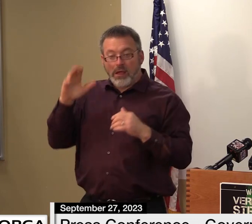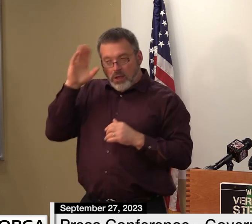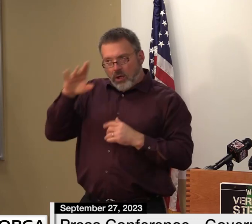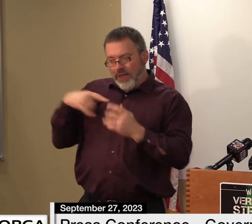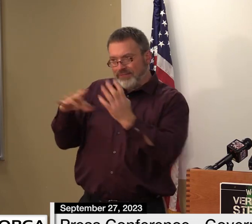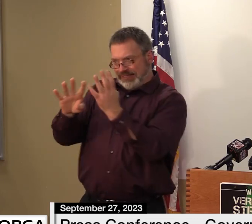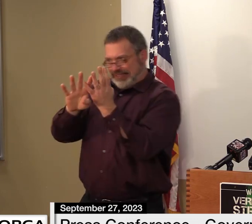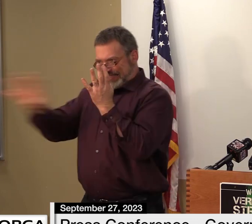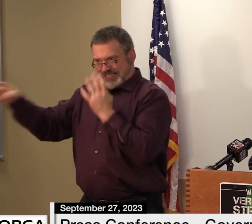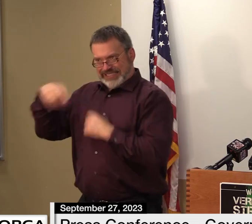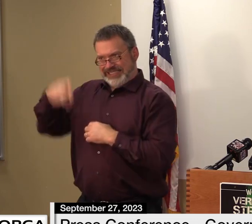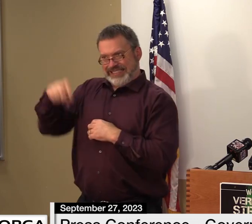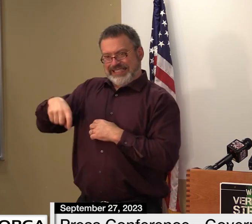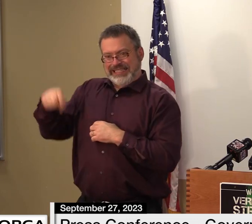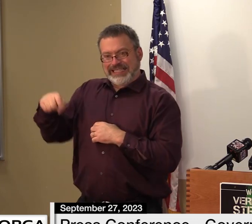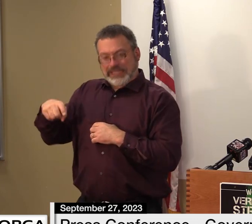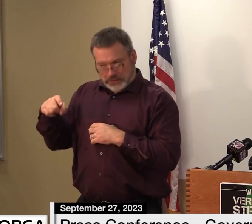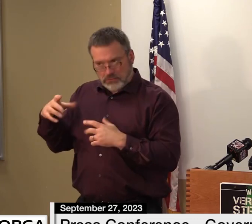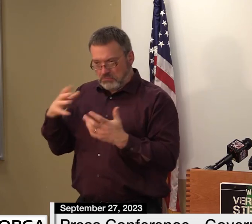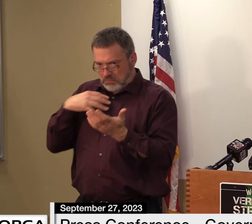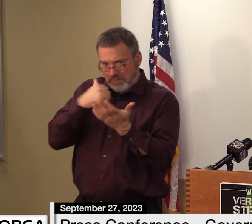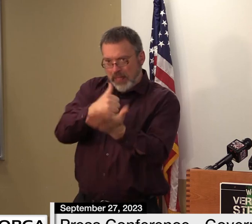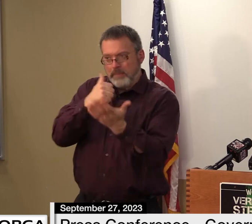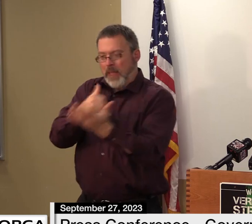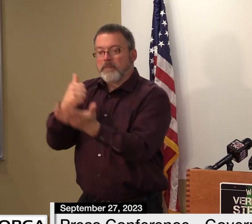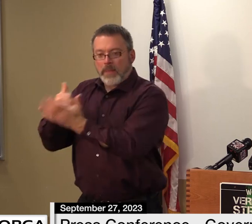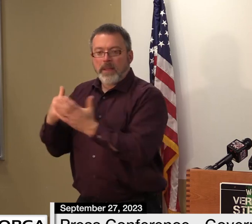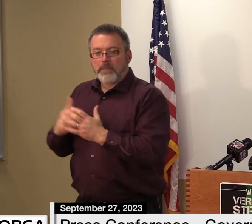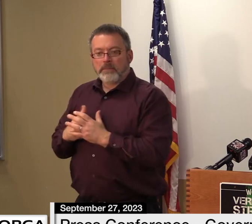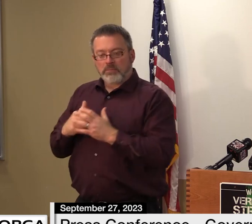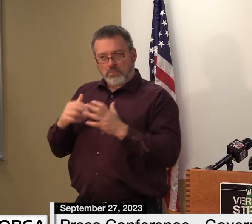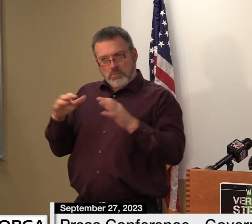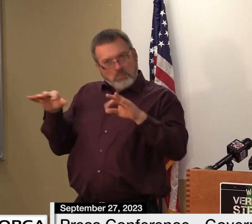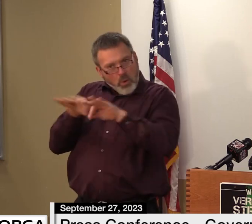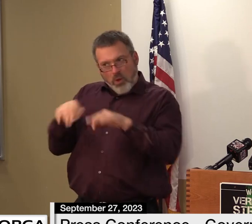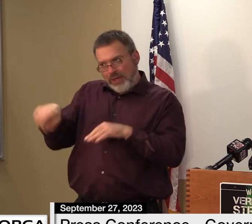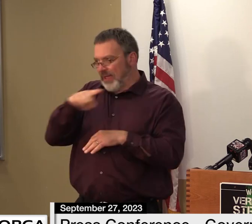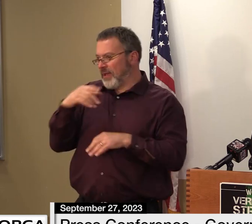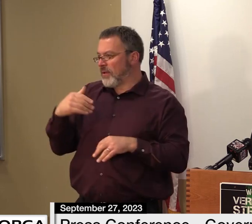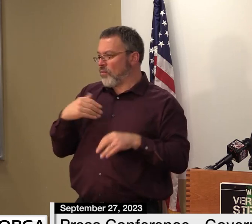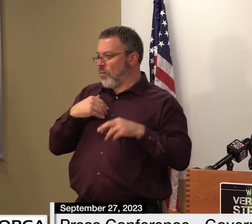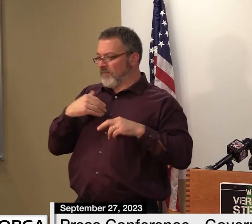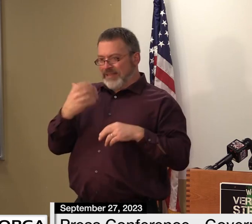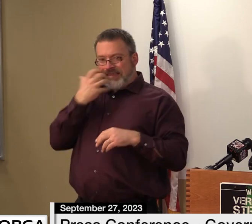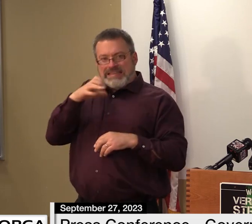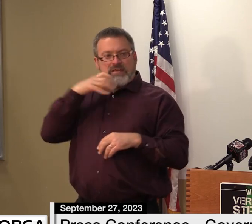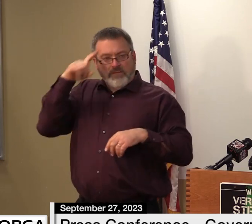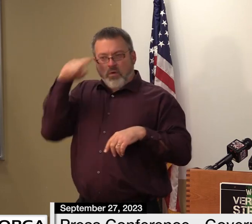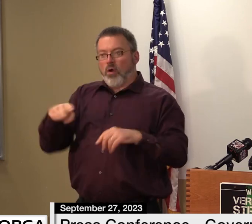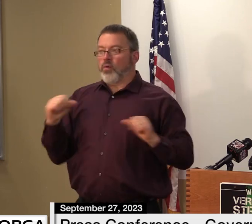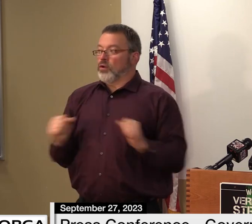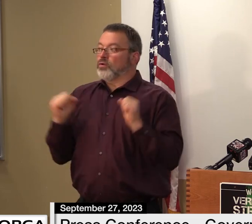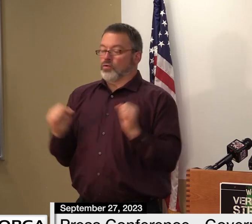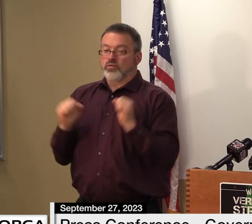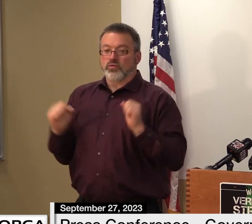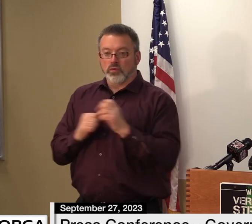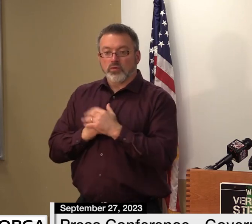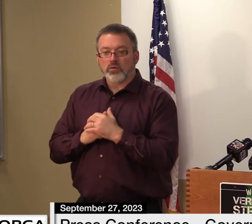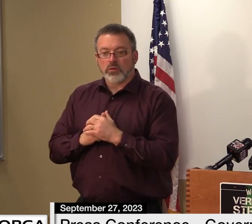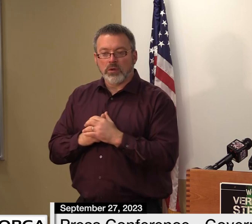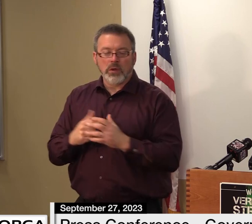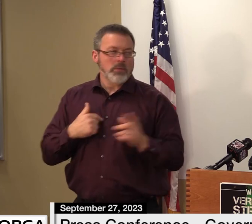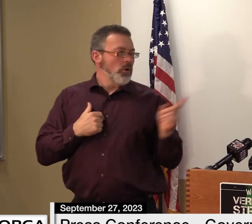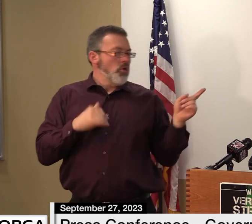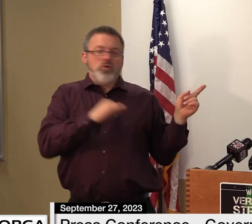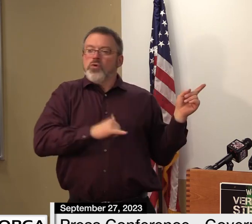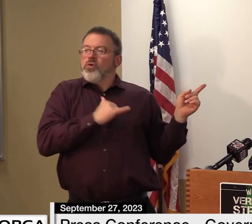people get into warm homes for the winter. I'm grateful for the governor and his team to be putting out the survey